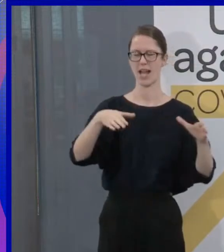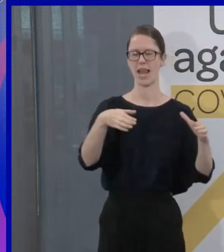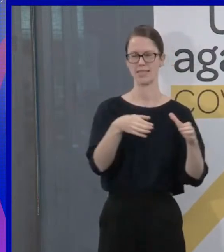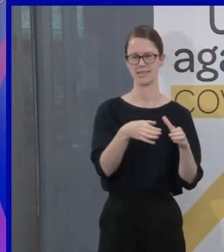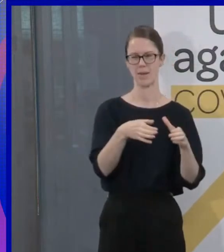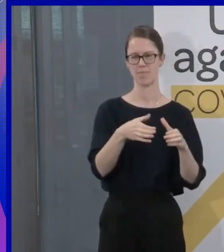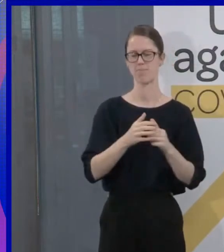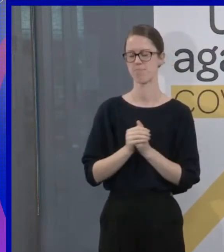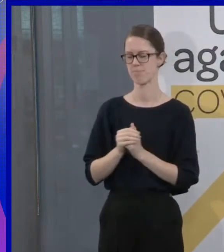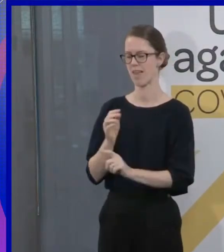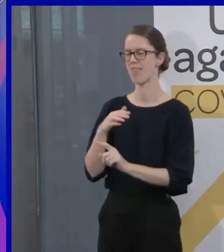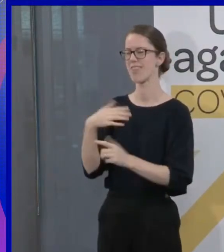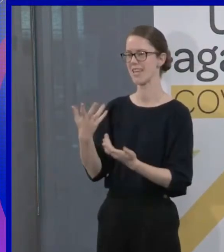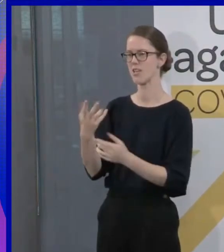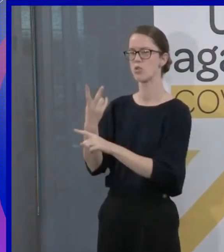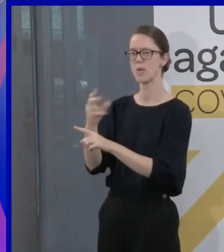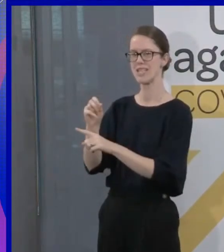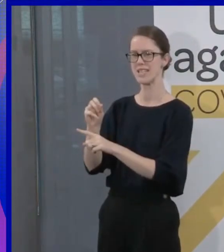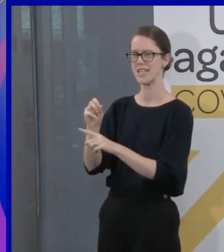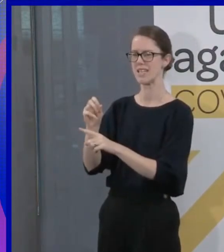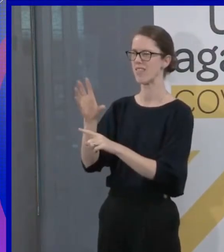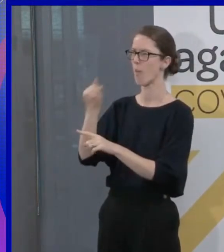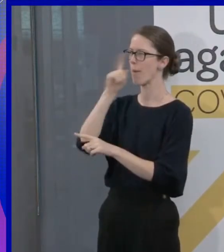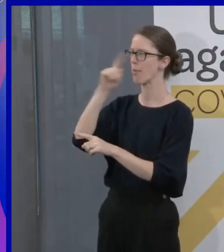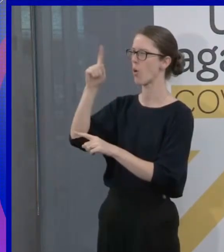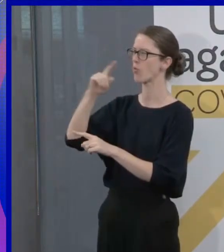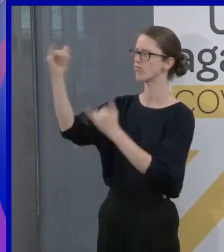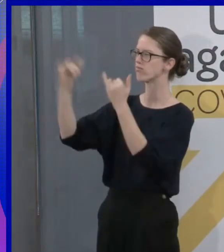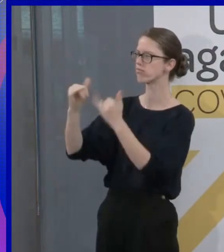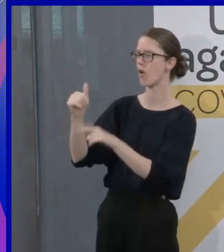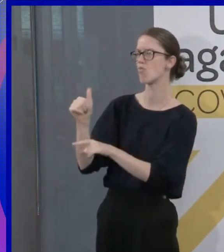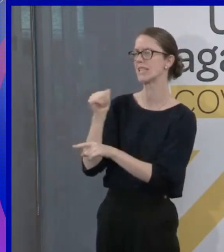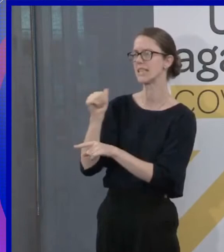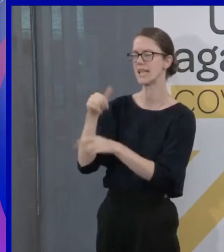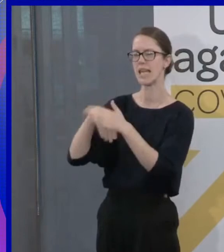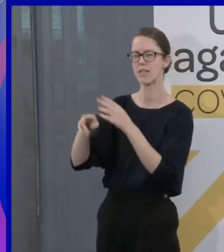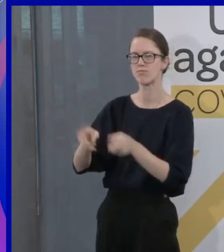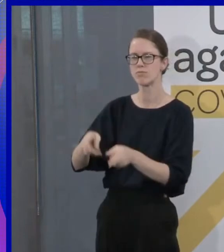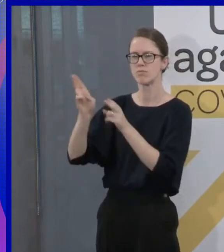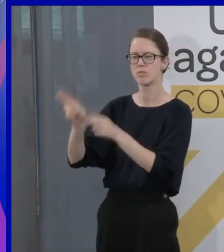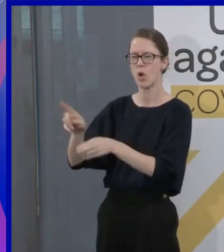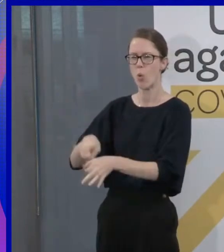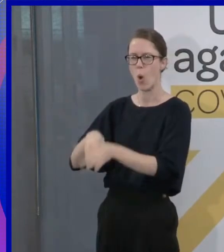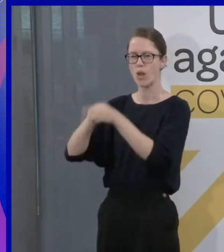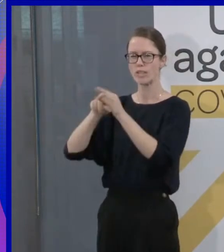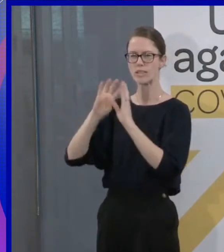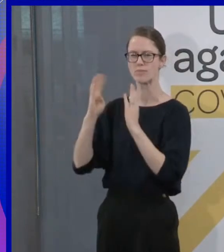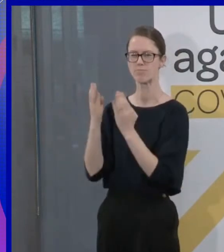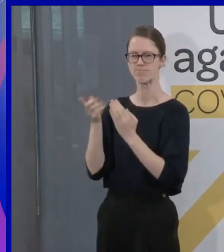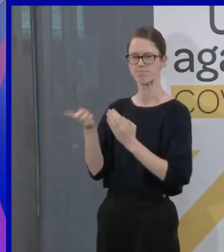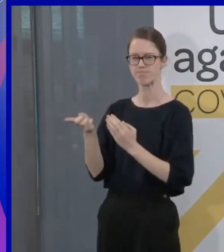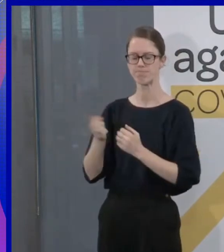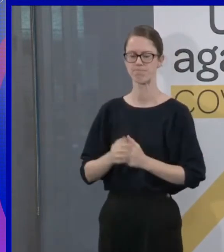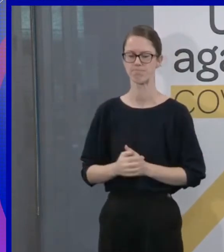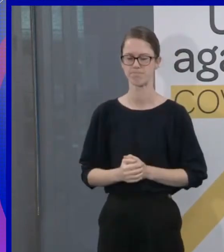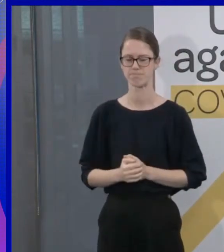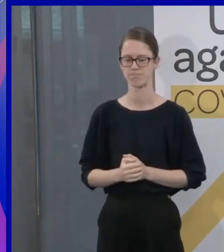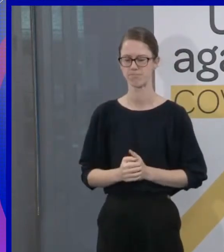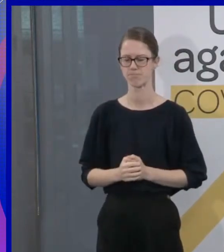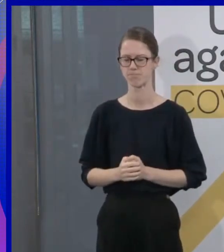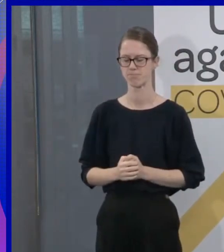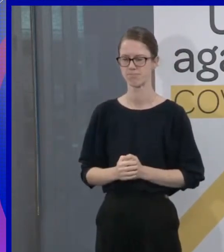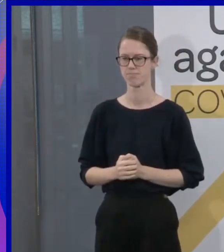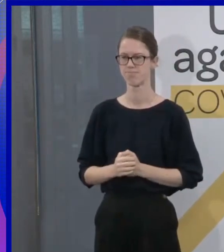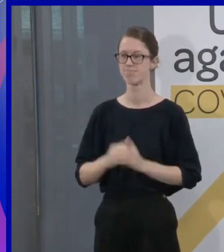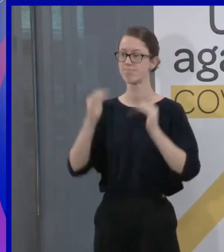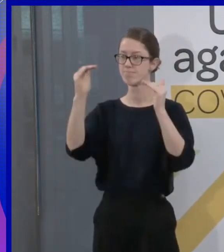community cluster, and 20 are imported cases that are in managed isolation, actually in our quarantine facility. Moving